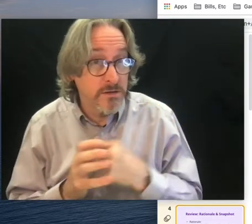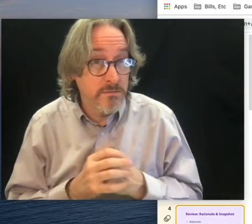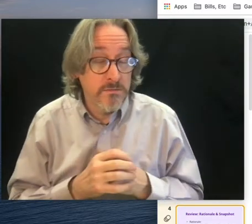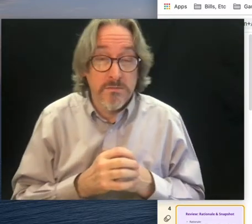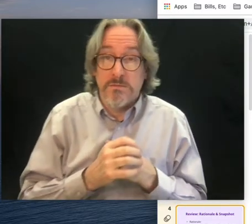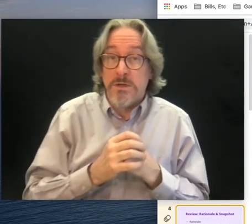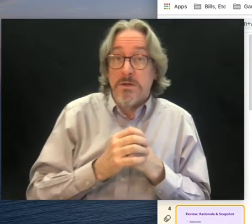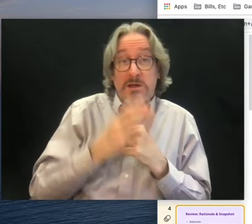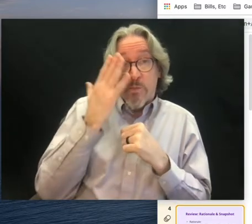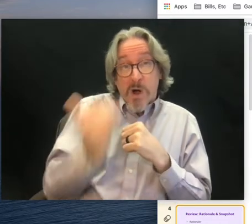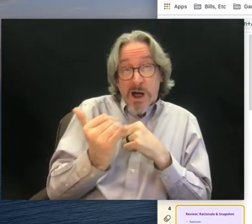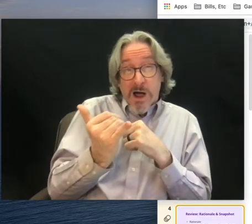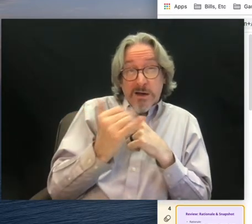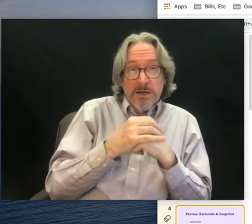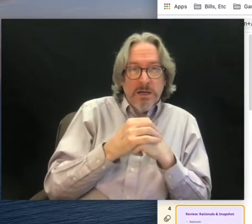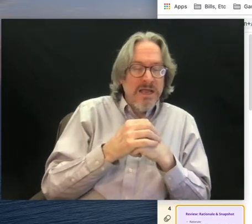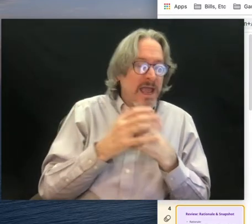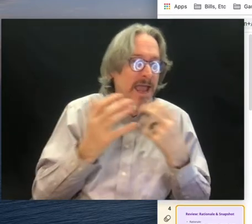started.